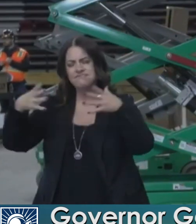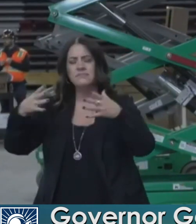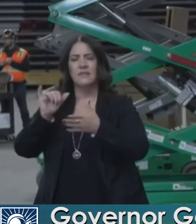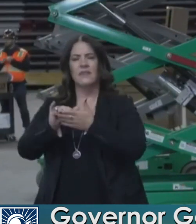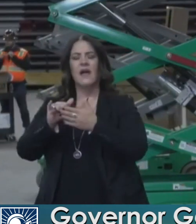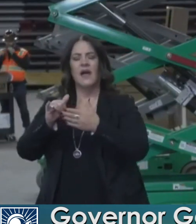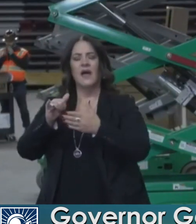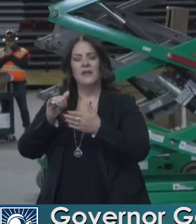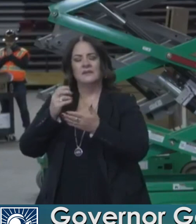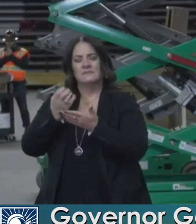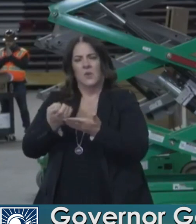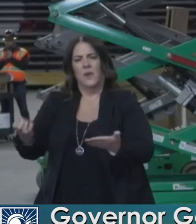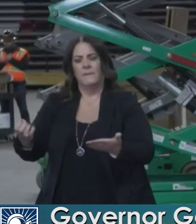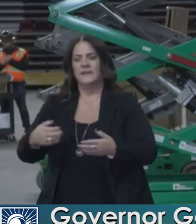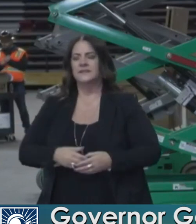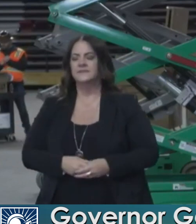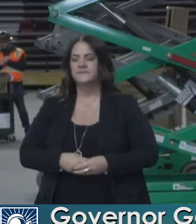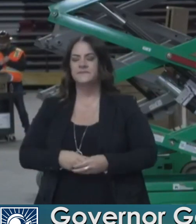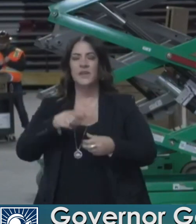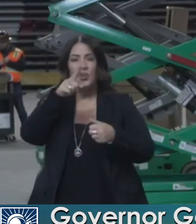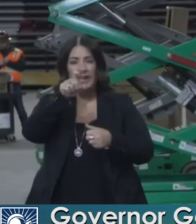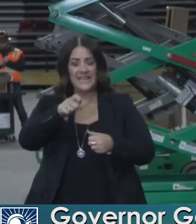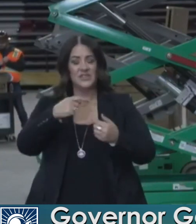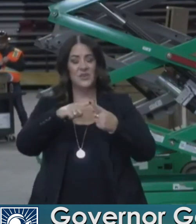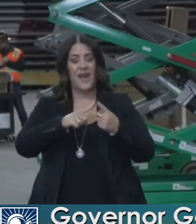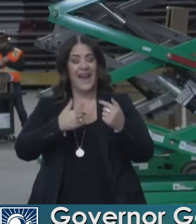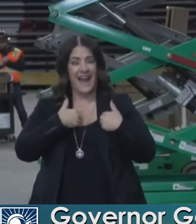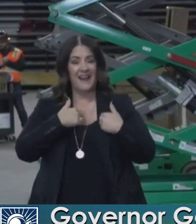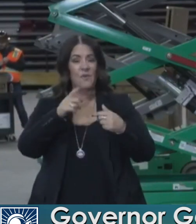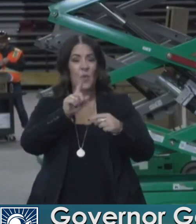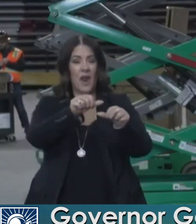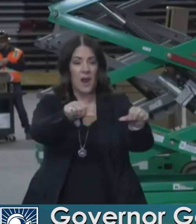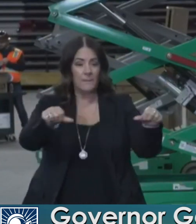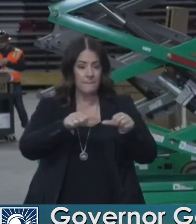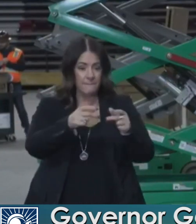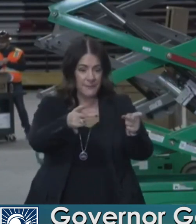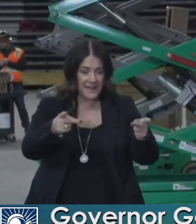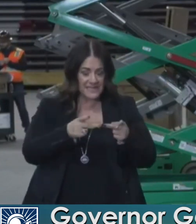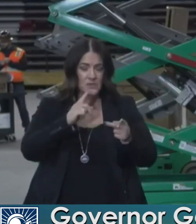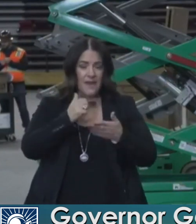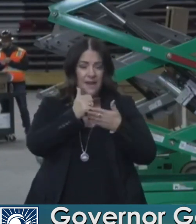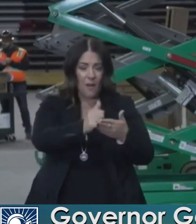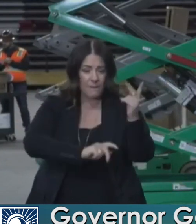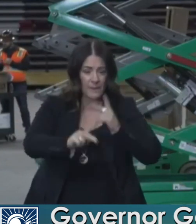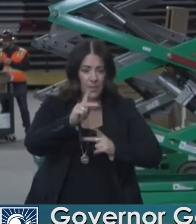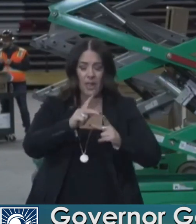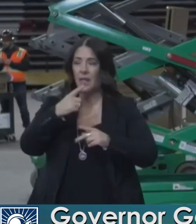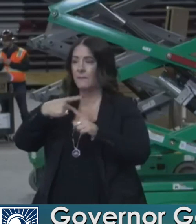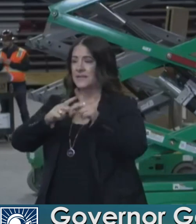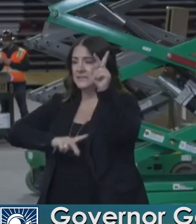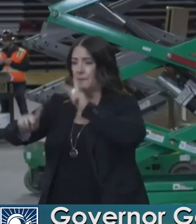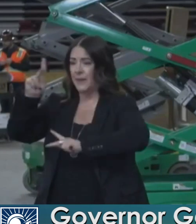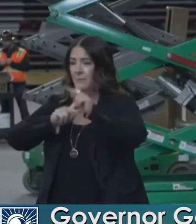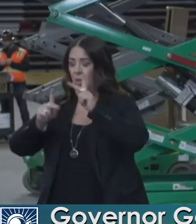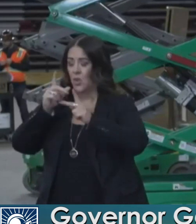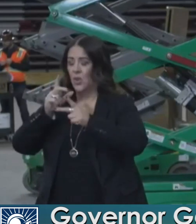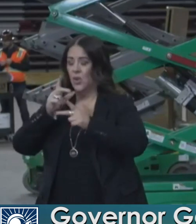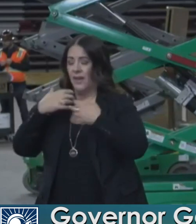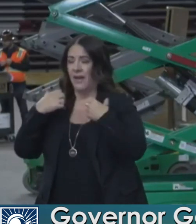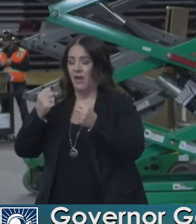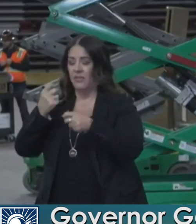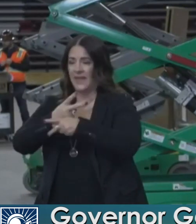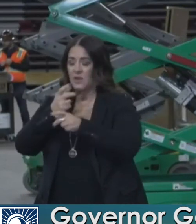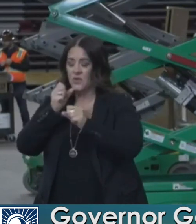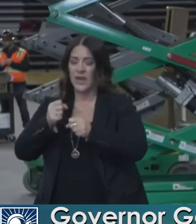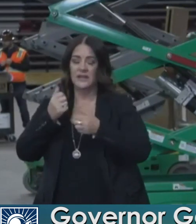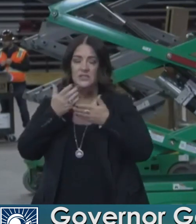it's a three-legged stool. You need the place, you need the people, and you need the protective gear to make these things work and to